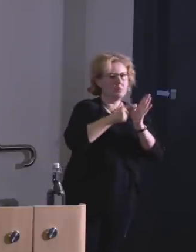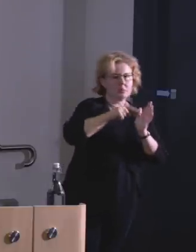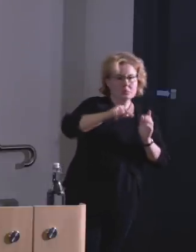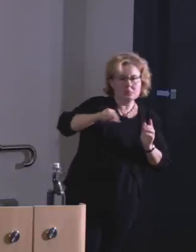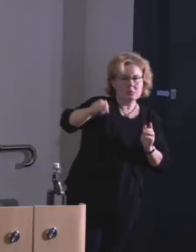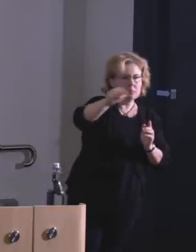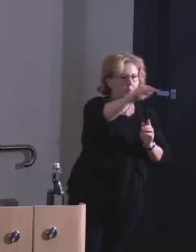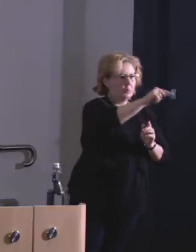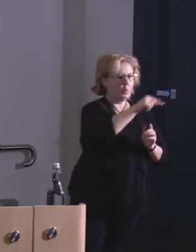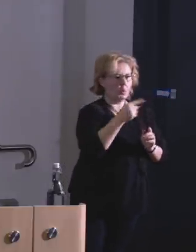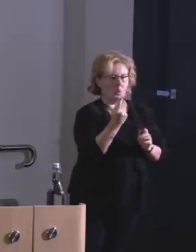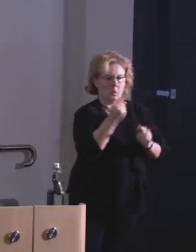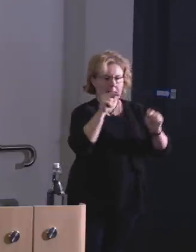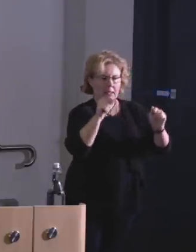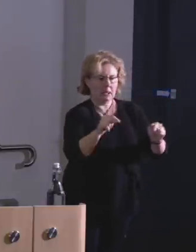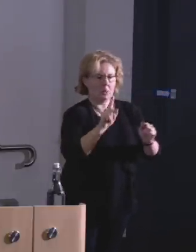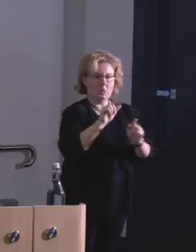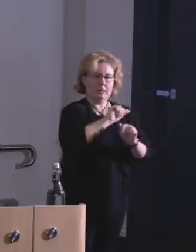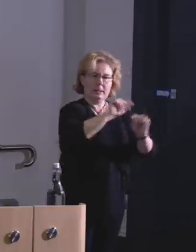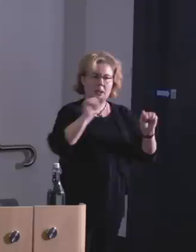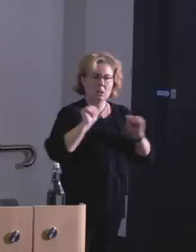in, and where we want to go.